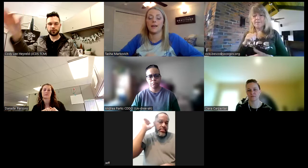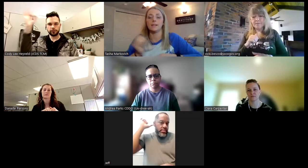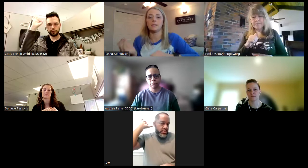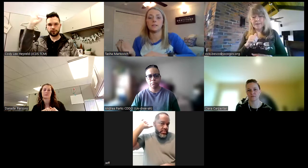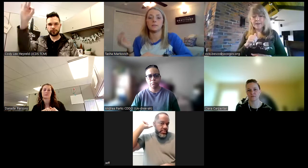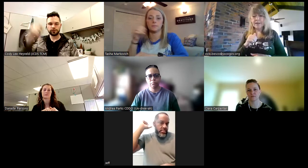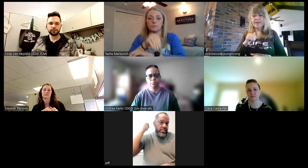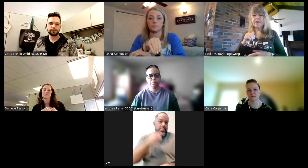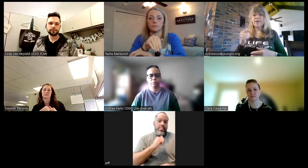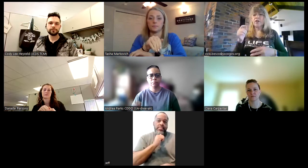Tonight.